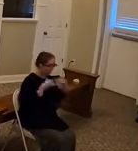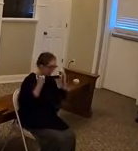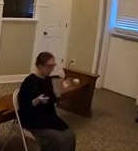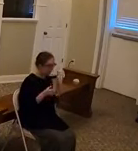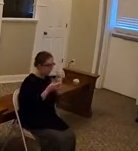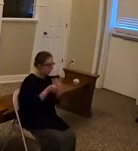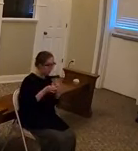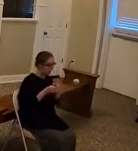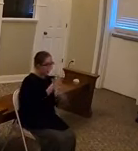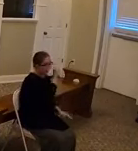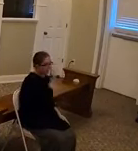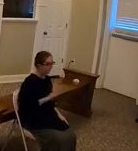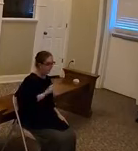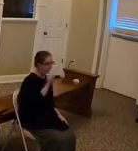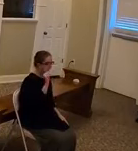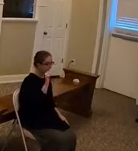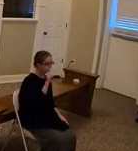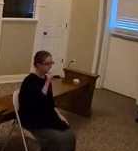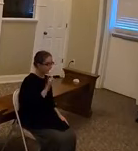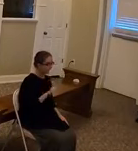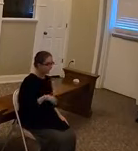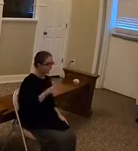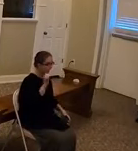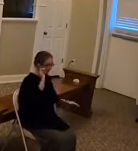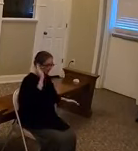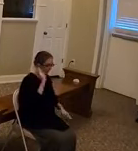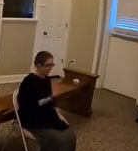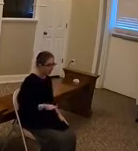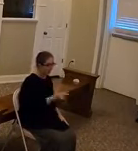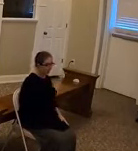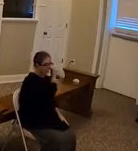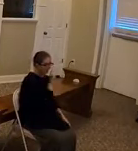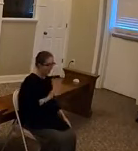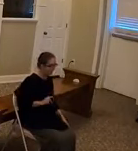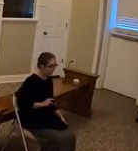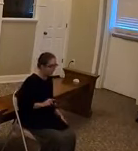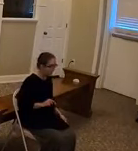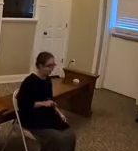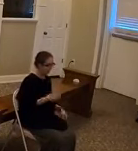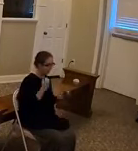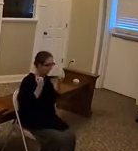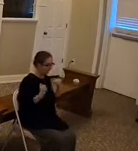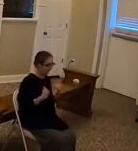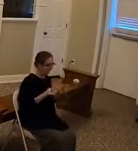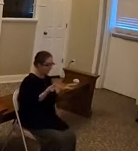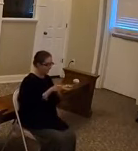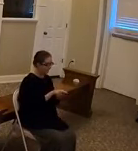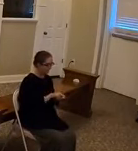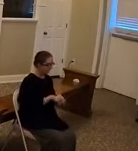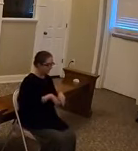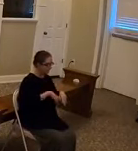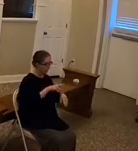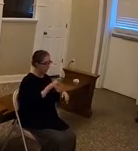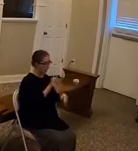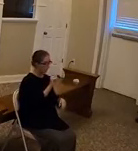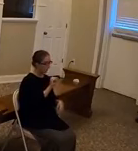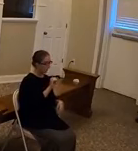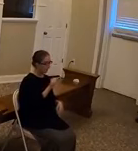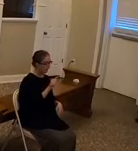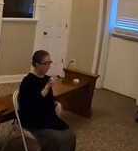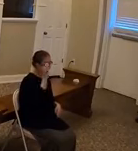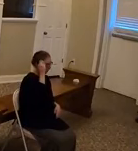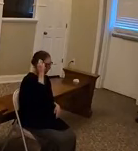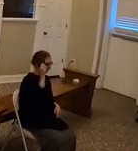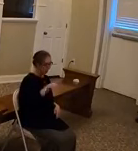he belonged to King David. Now he was a child of the king. Hallelujah. And he had the same royal aspects